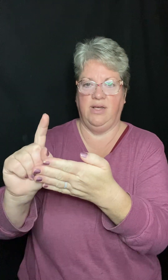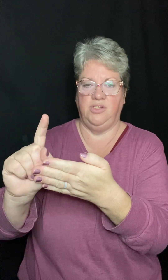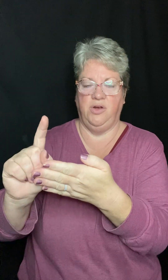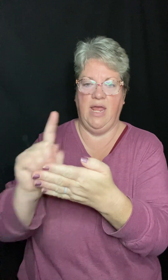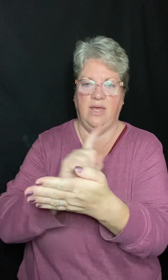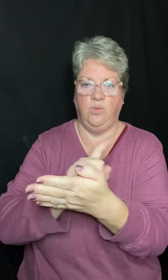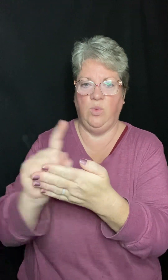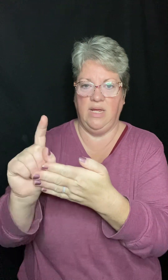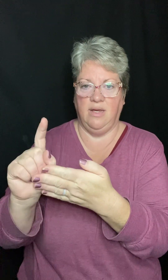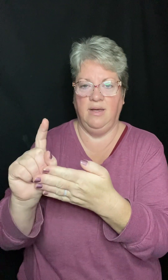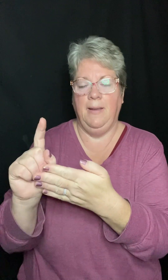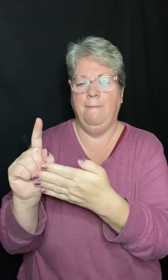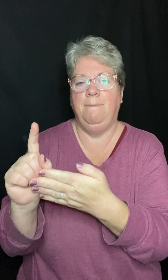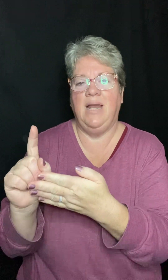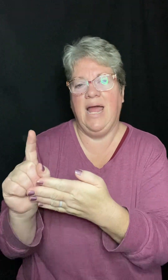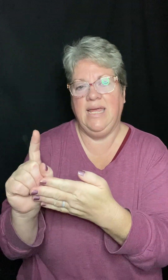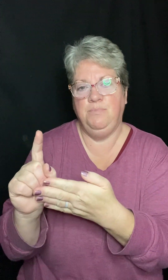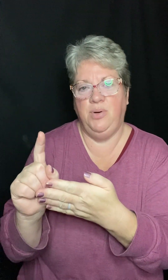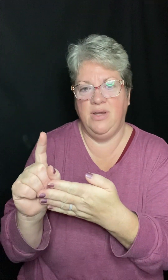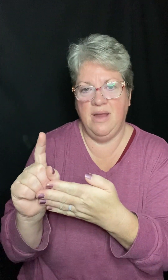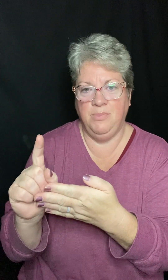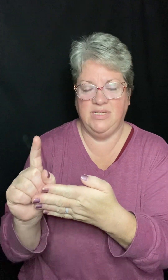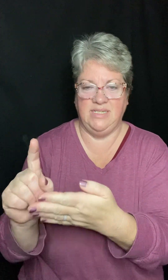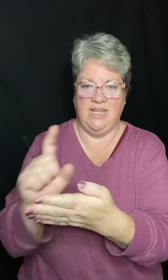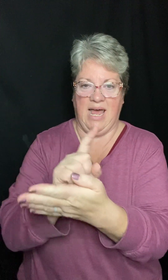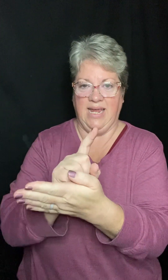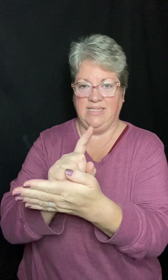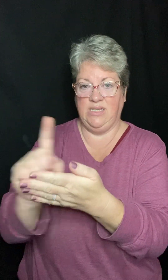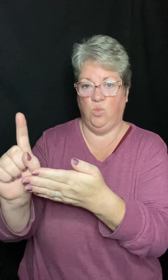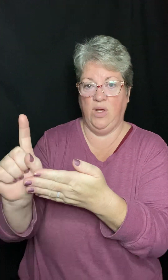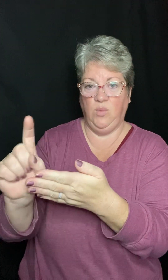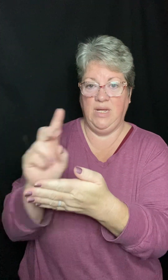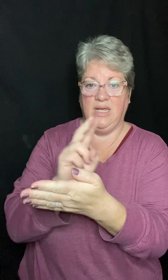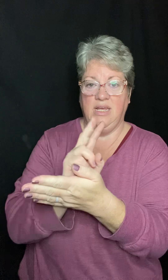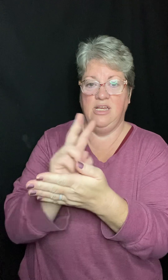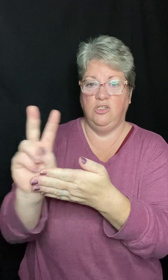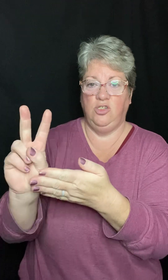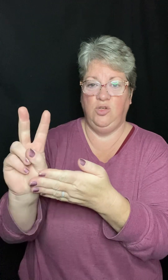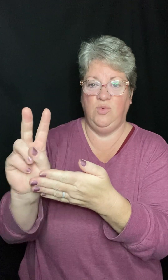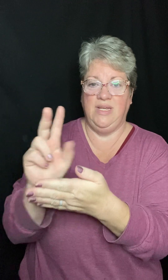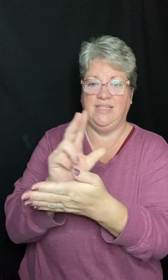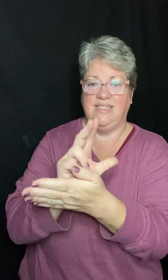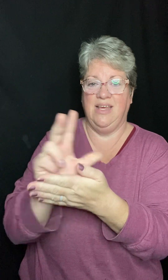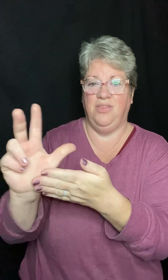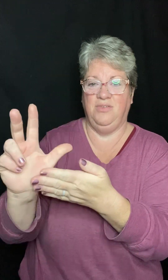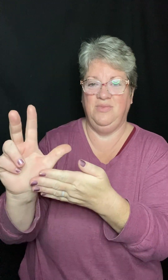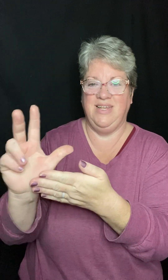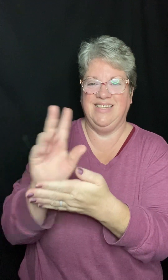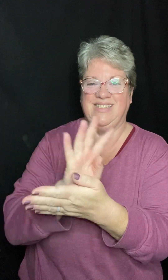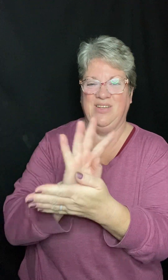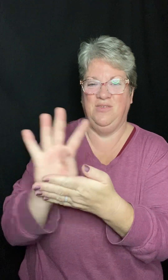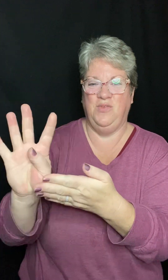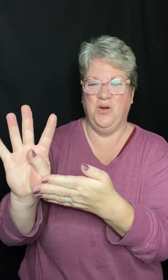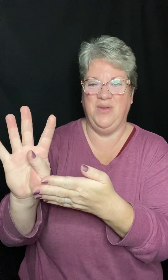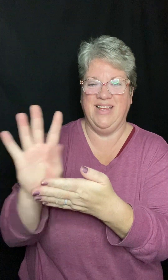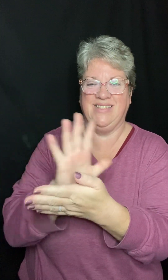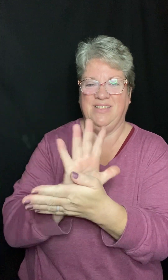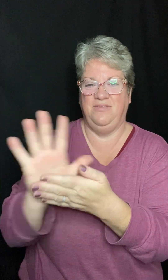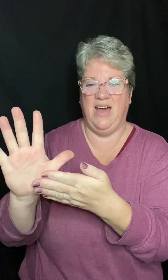your hand, week. But I can put numbers into that. I can see 1 week, 2 weeks, 3 weeks, 4 weeks, 5